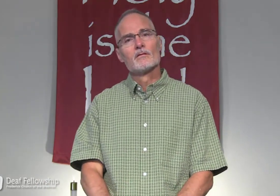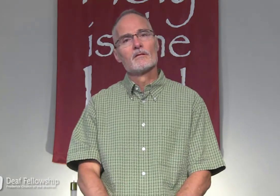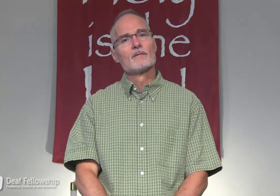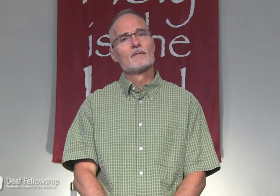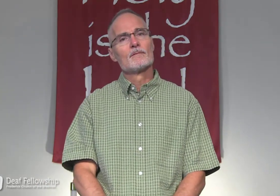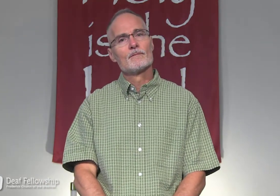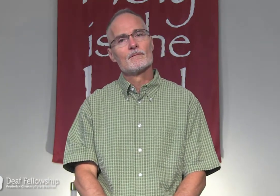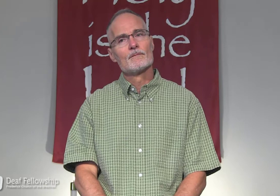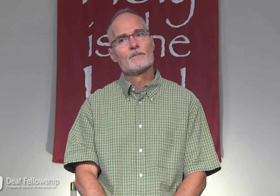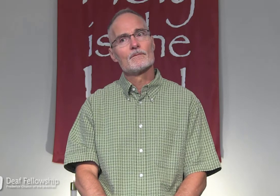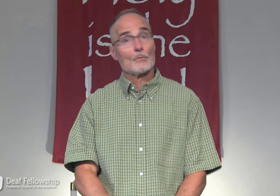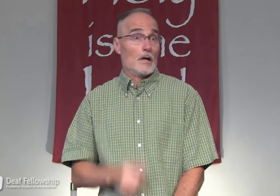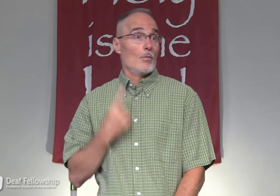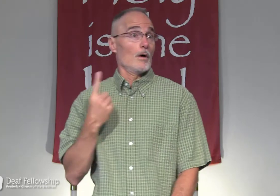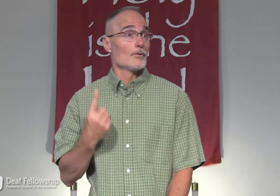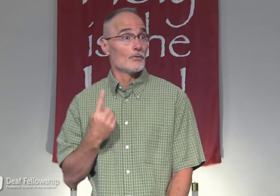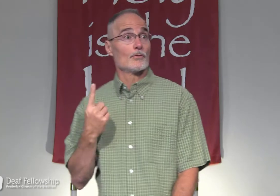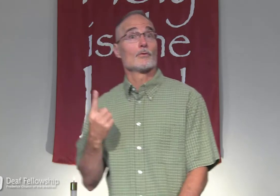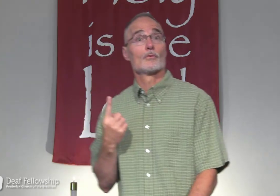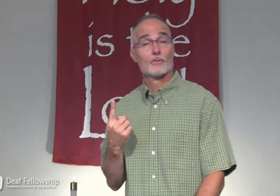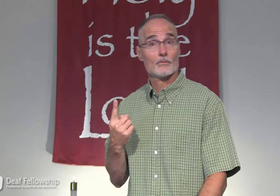You don't notice it happening.